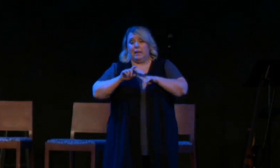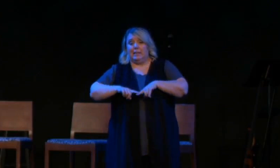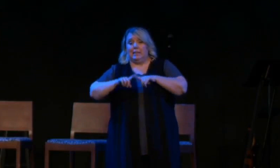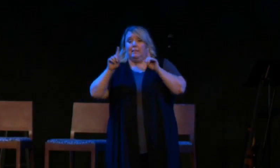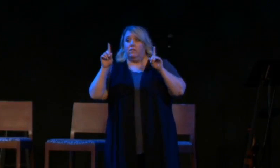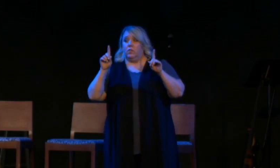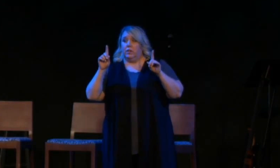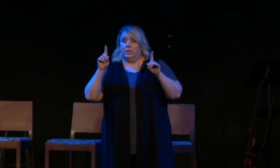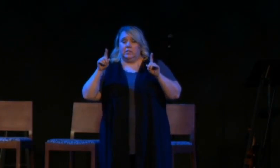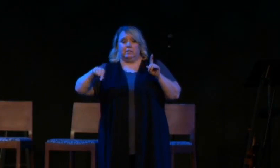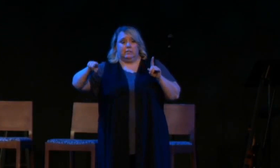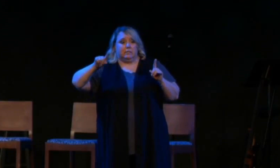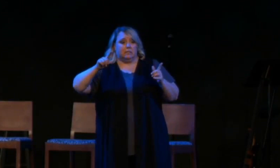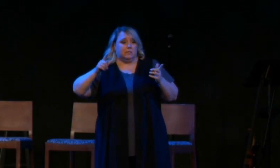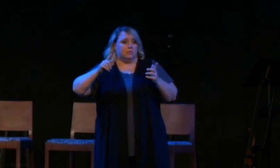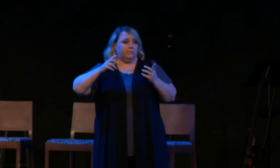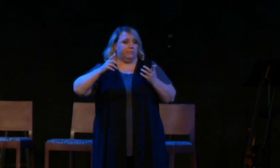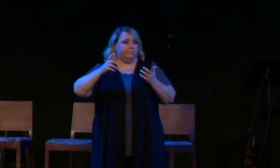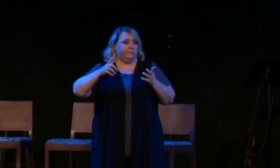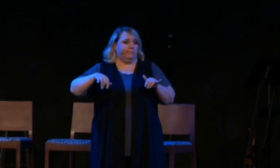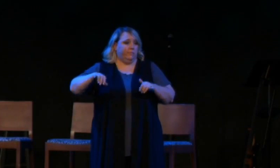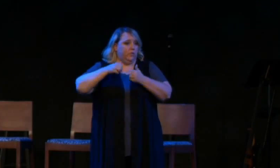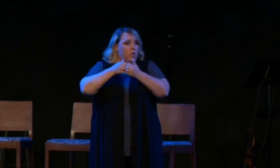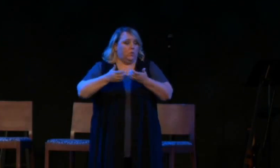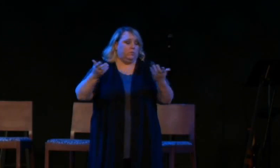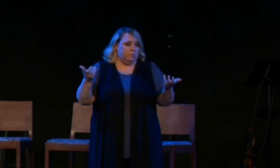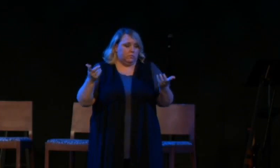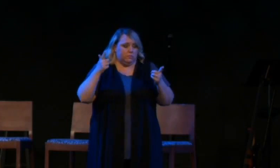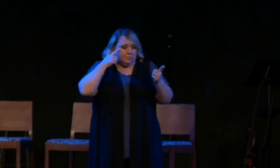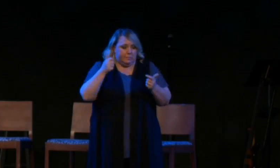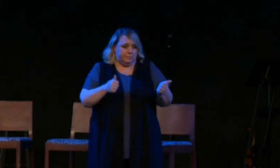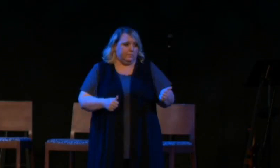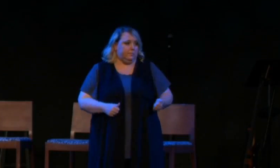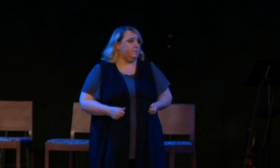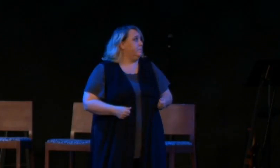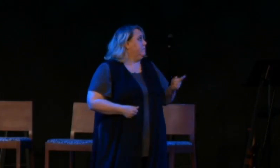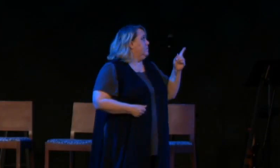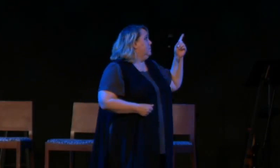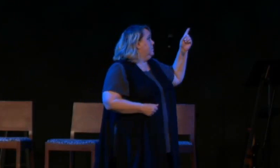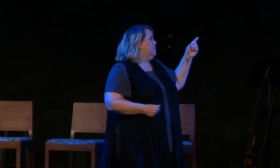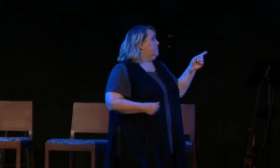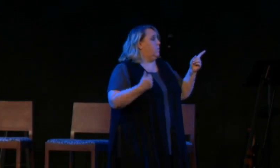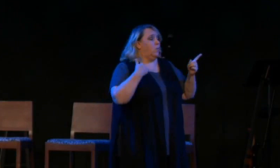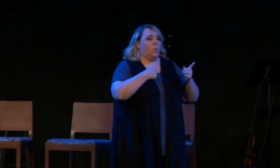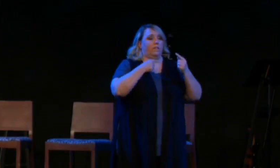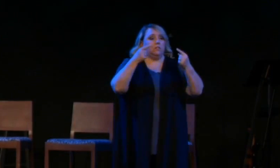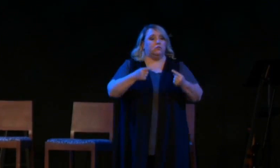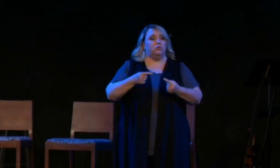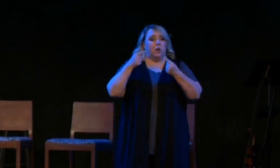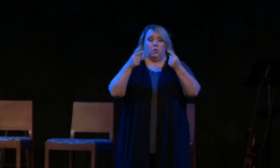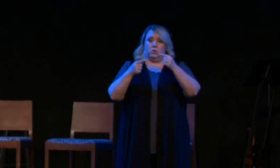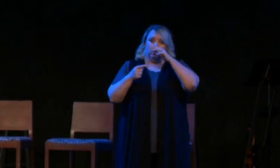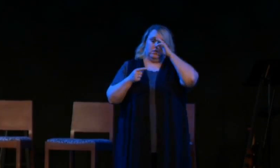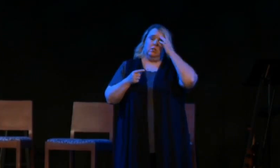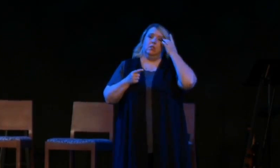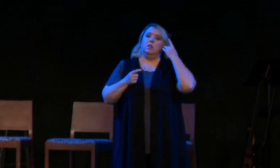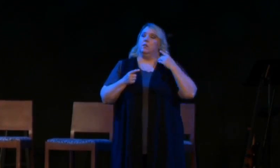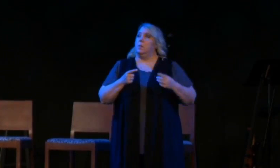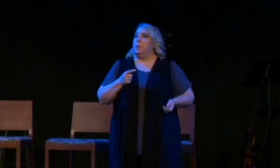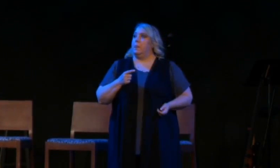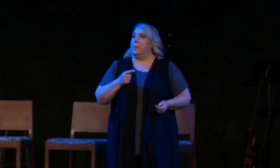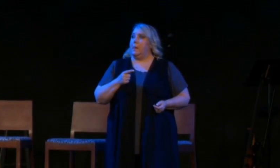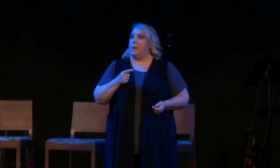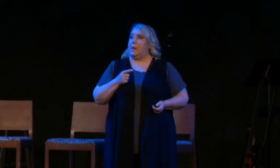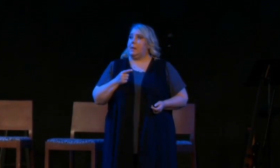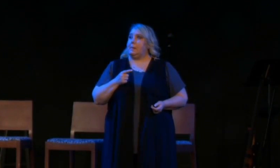of seminaries? These would be some of the things that people have struggled with, and in the push and pull and coming up with this option, it was a little bit of,